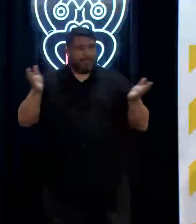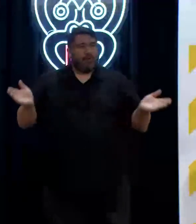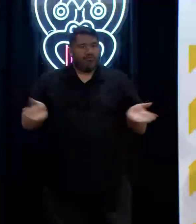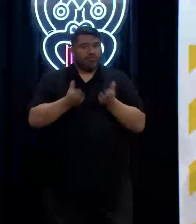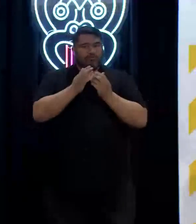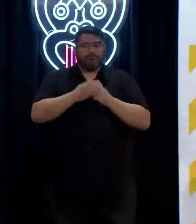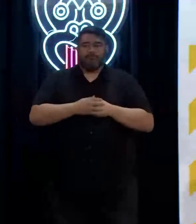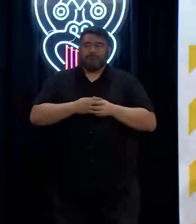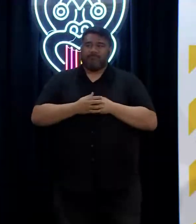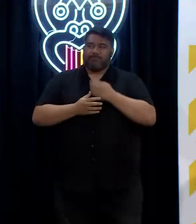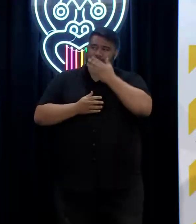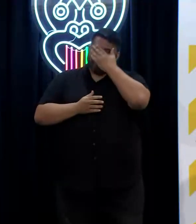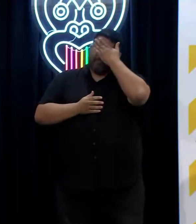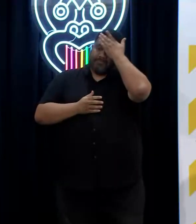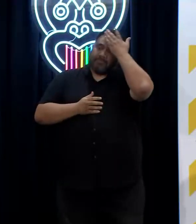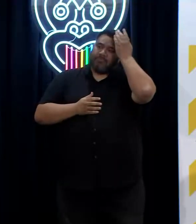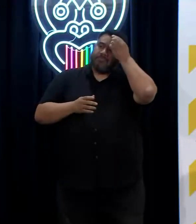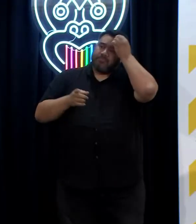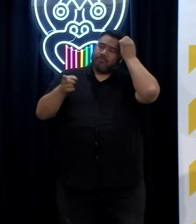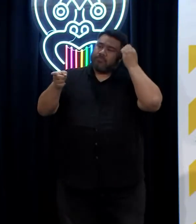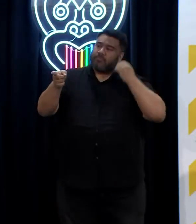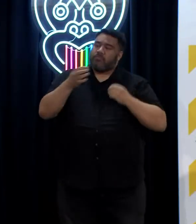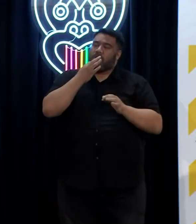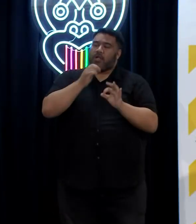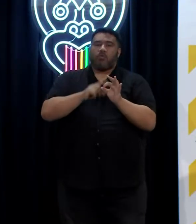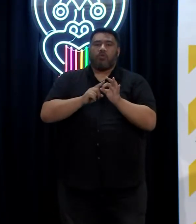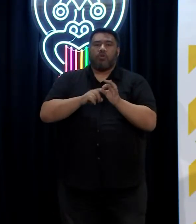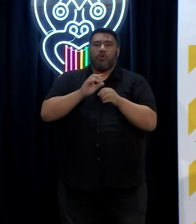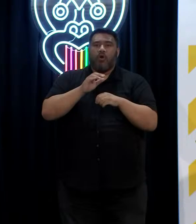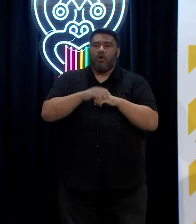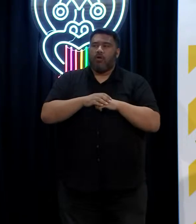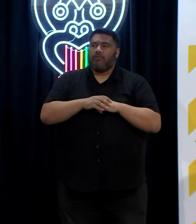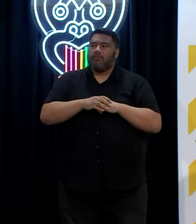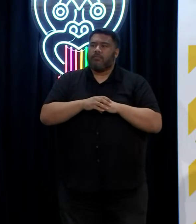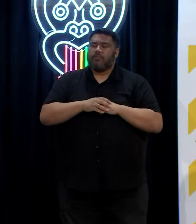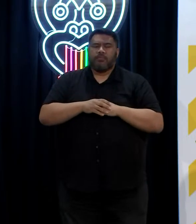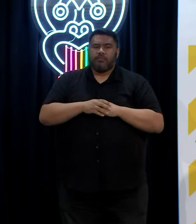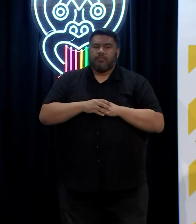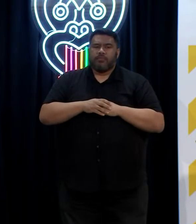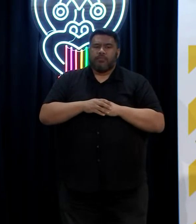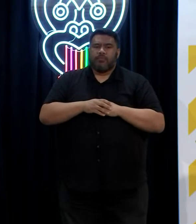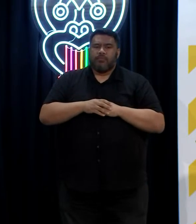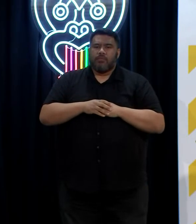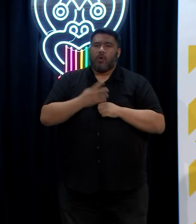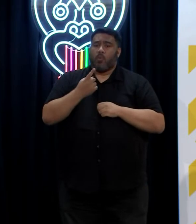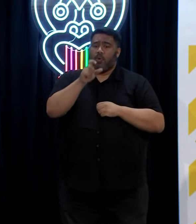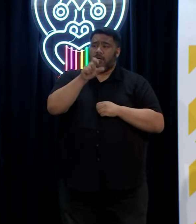back over here. Do you have any more information about the case that was identified at